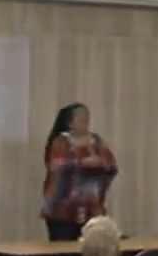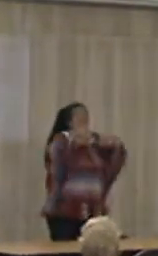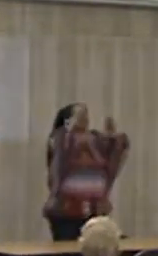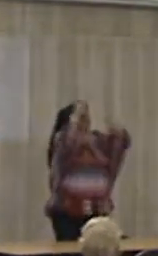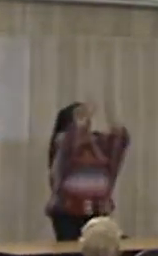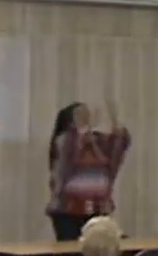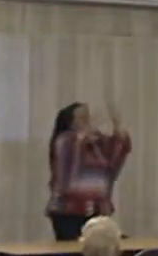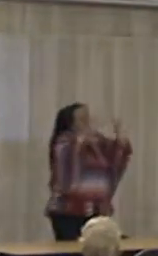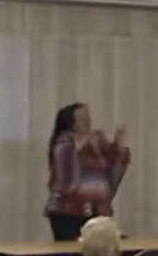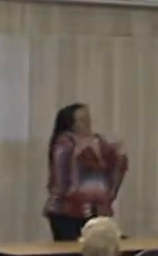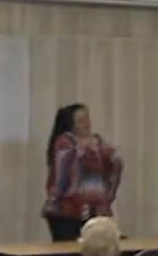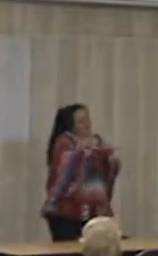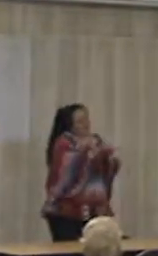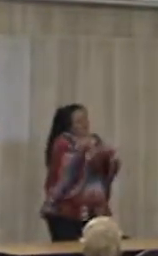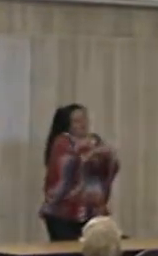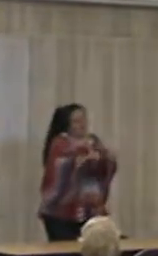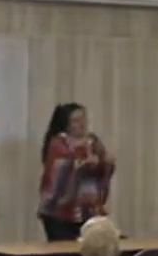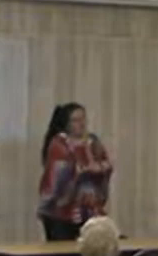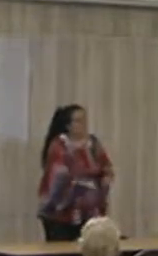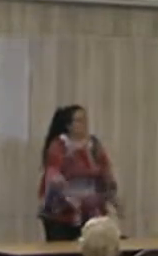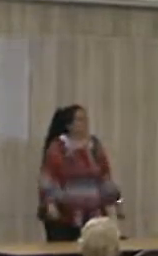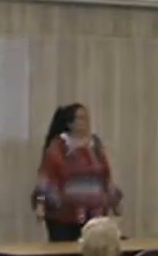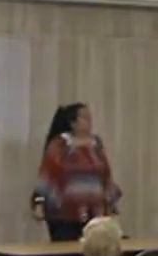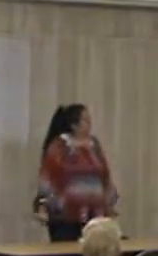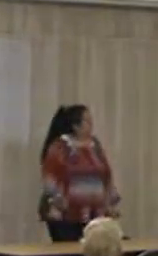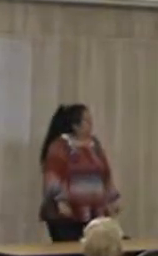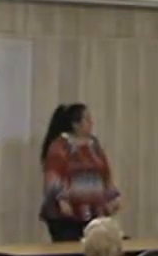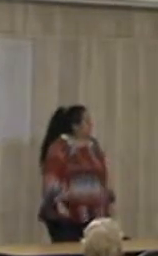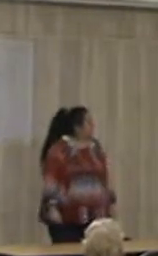through with the rain in my shoes.